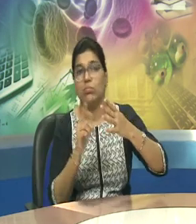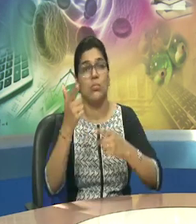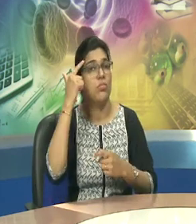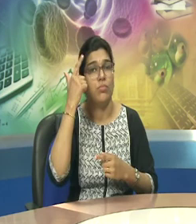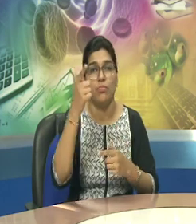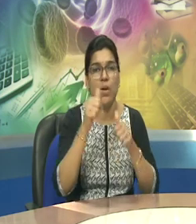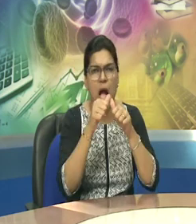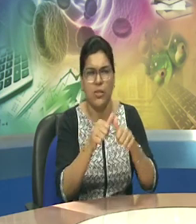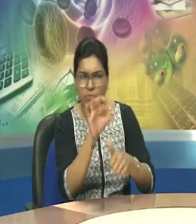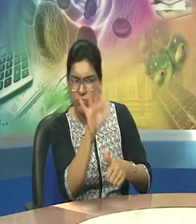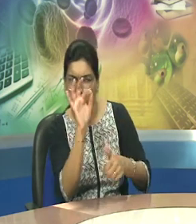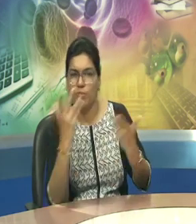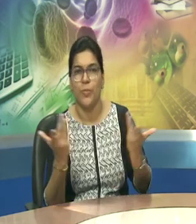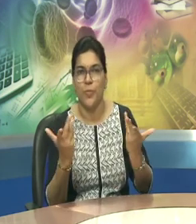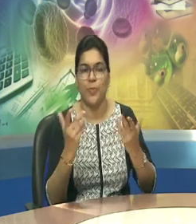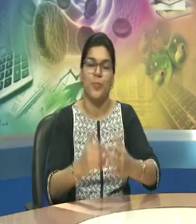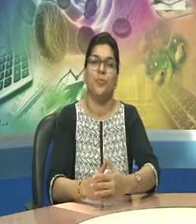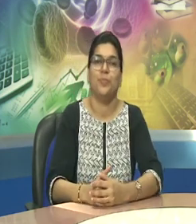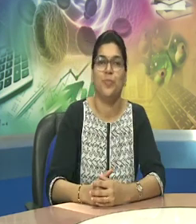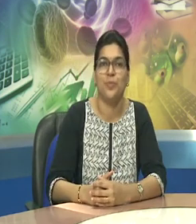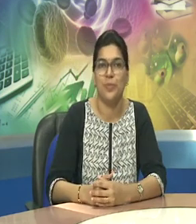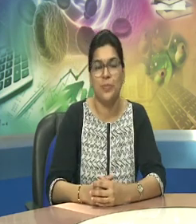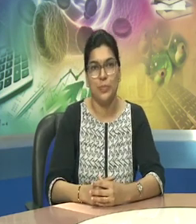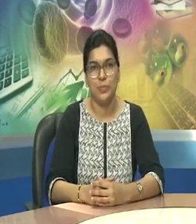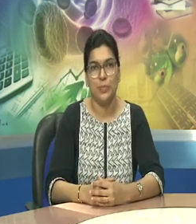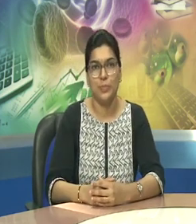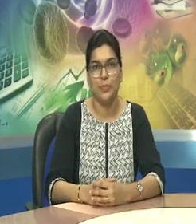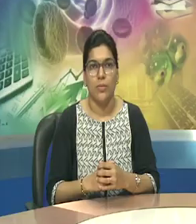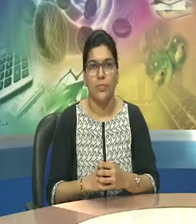decision-making ability. What do you think is perfect? Do it by yourself.